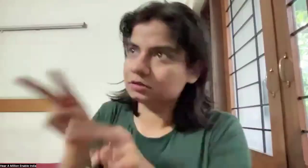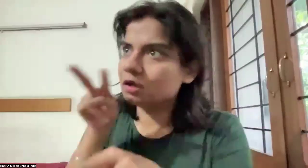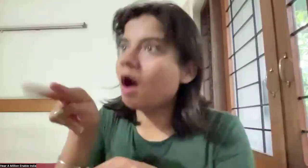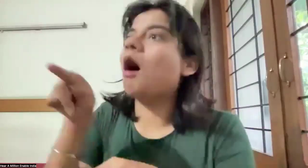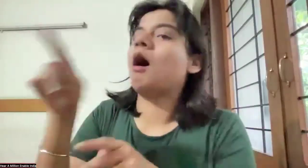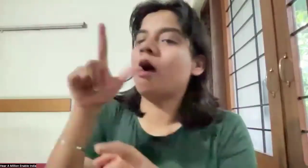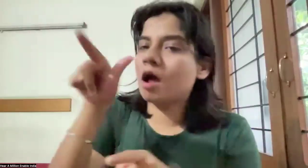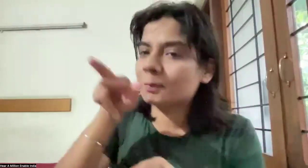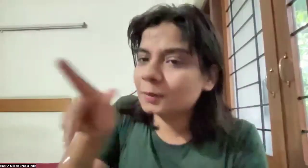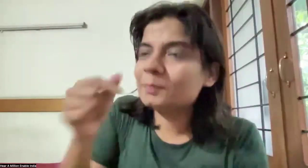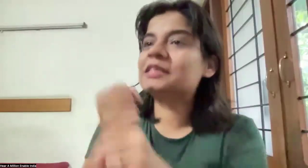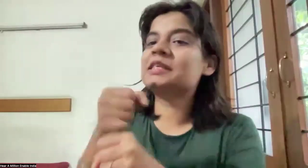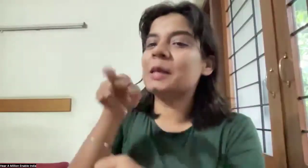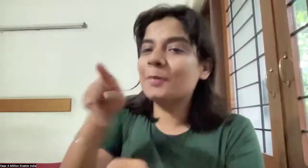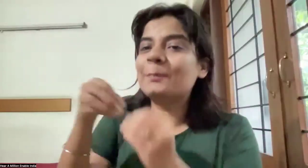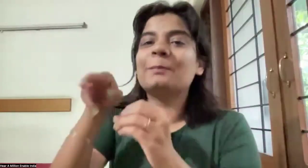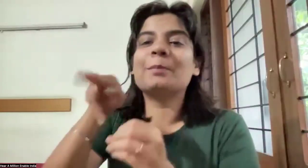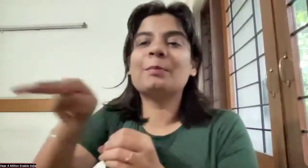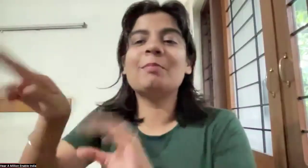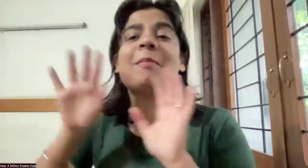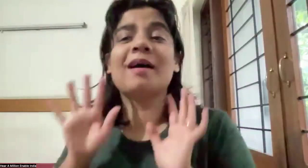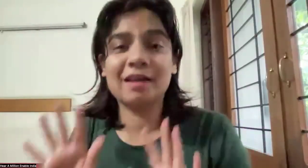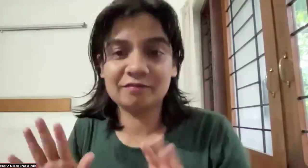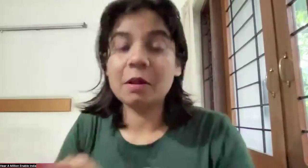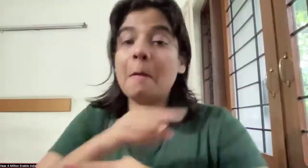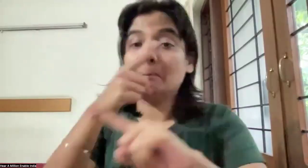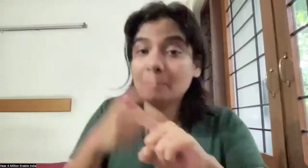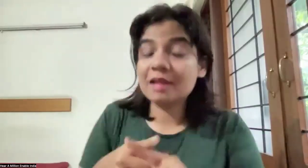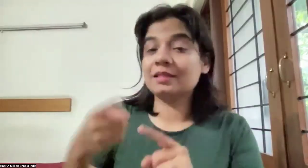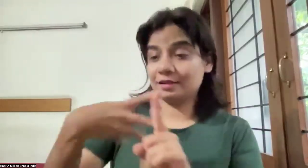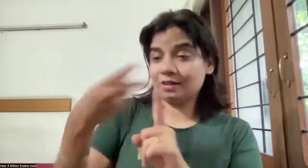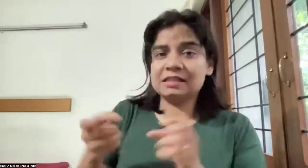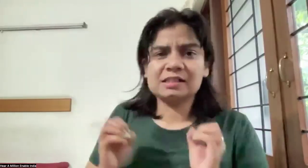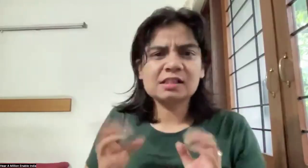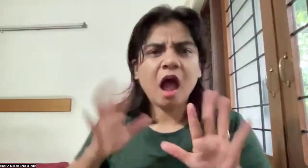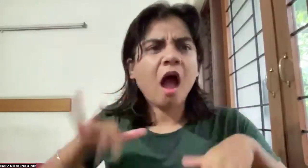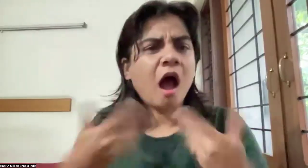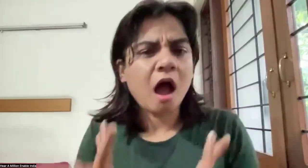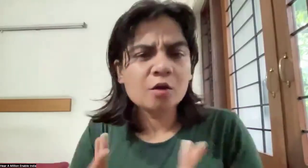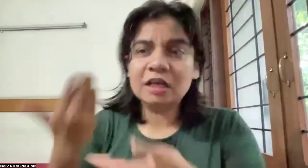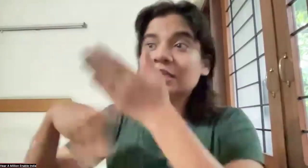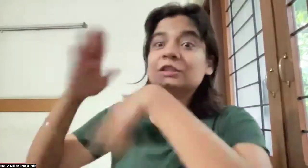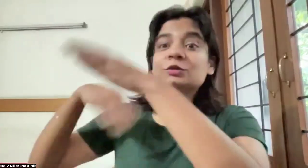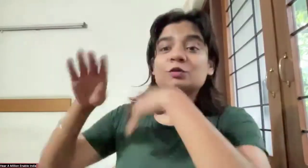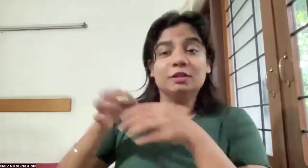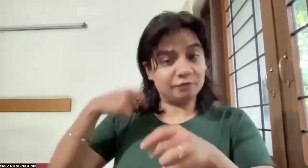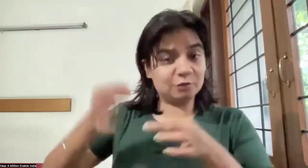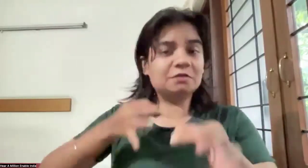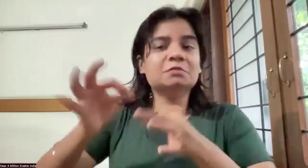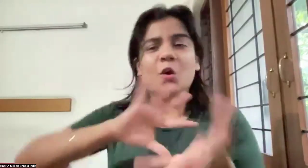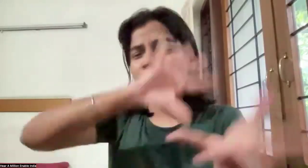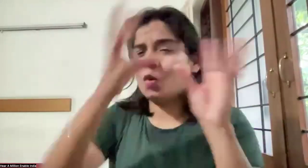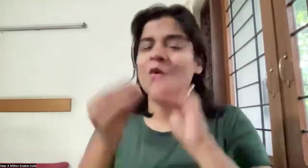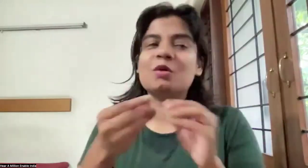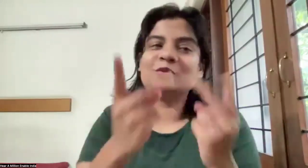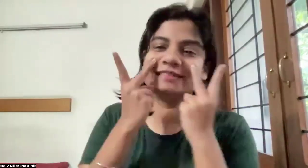We have been sharing a lot of content on our social media handles